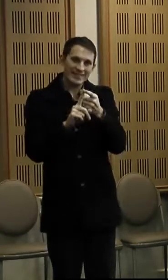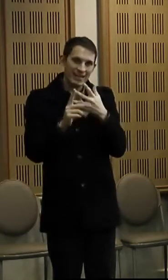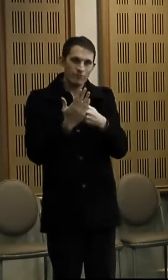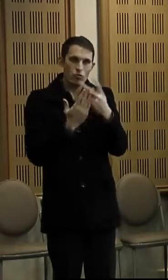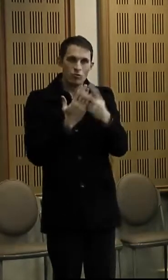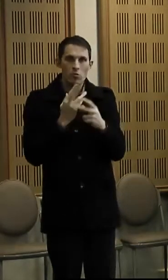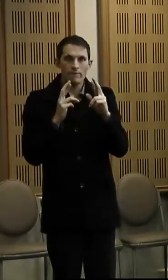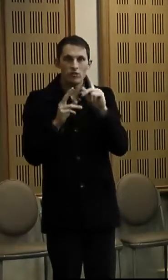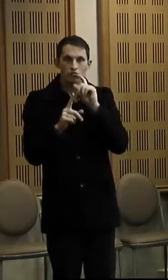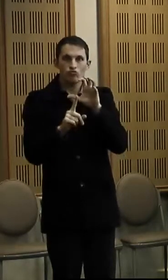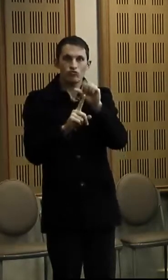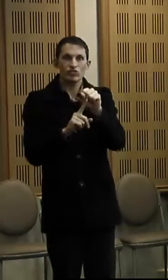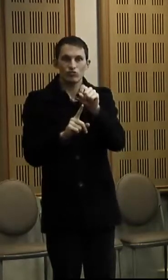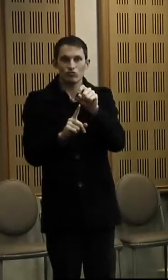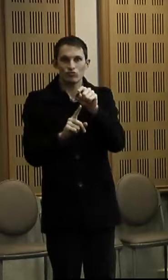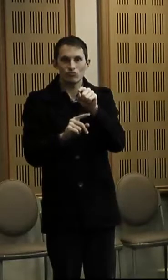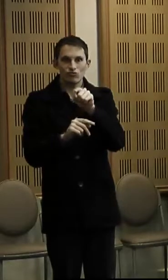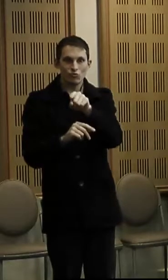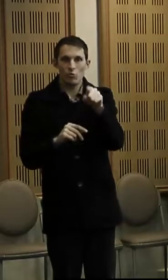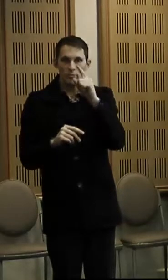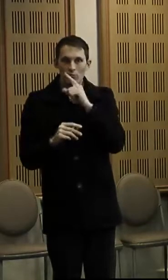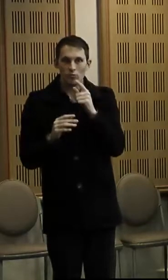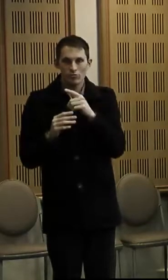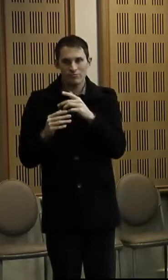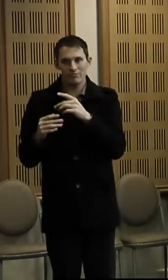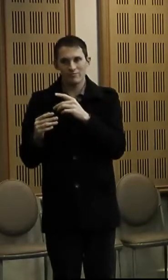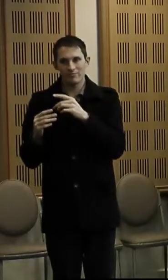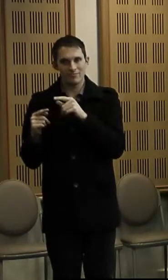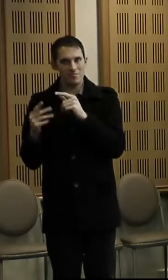that don't necessarily get reached by our broader